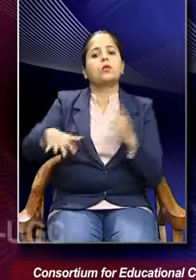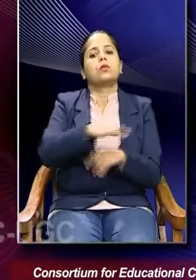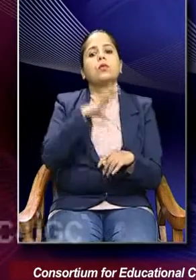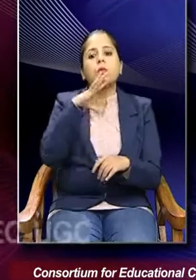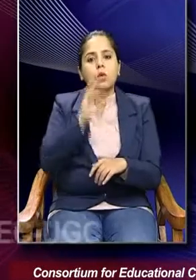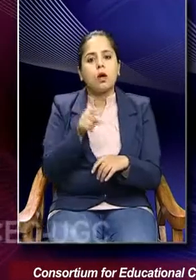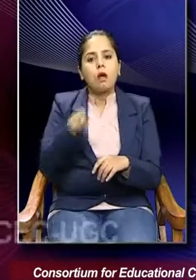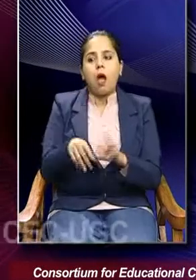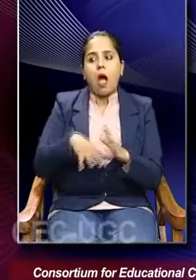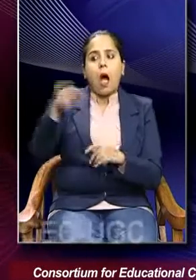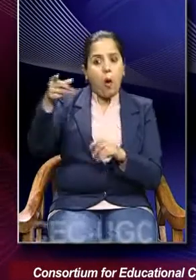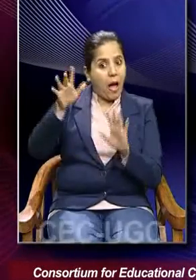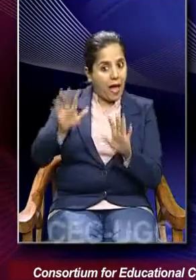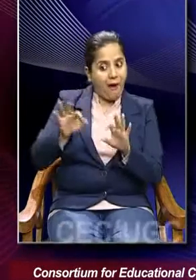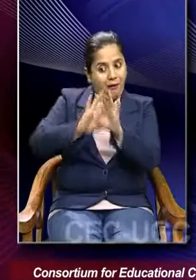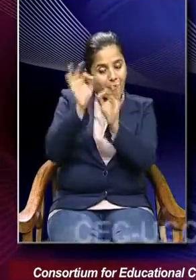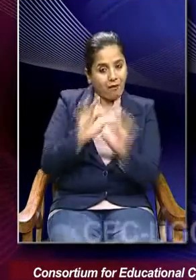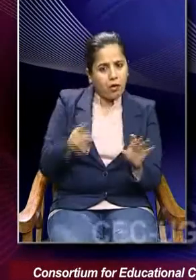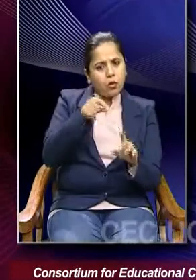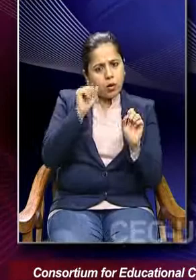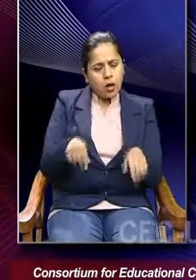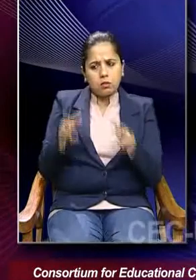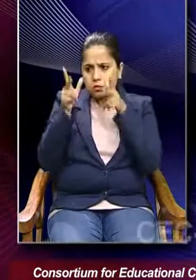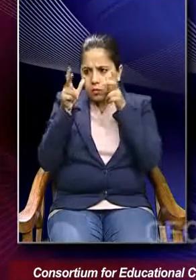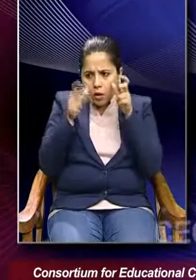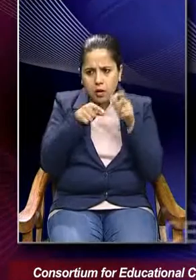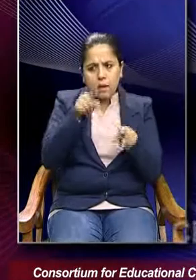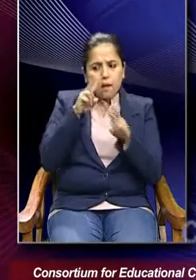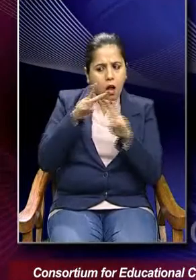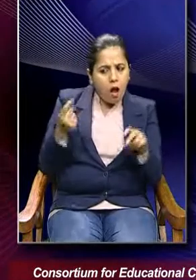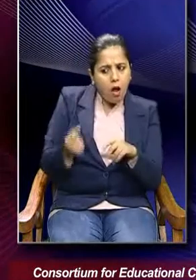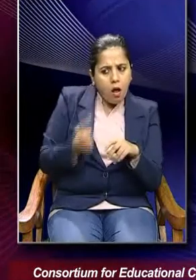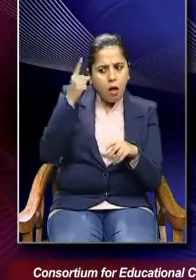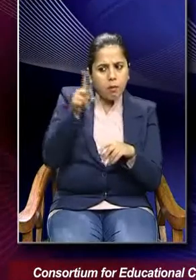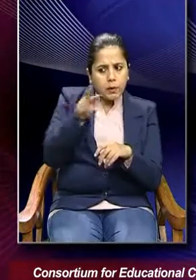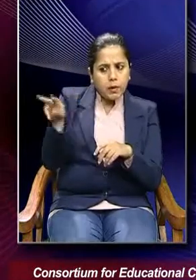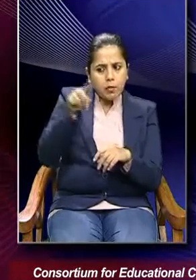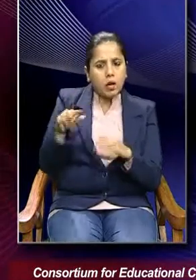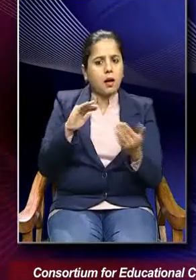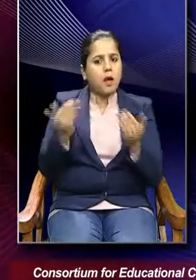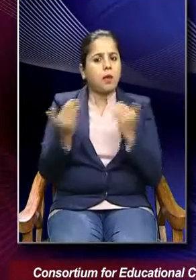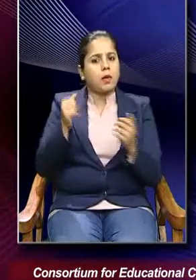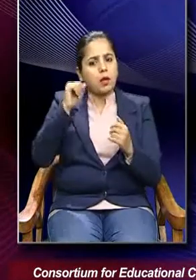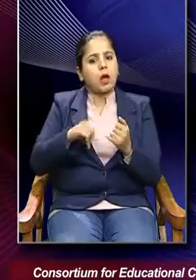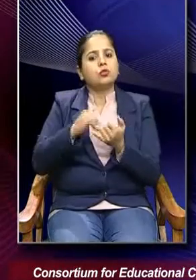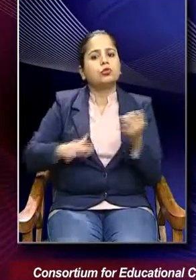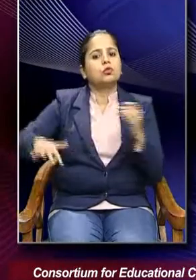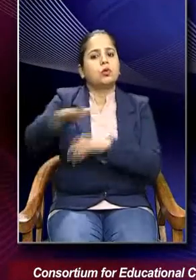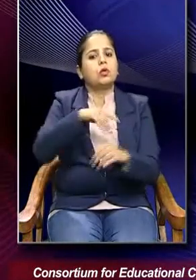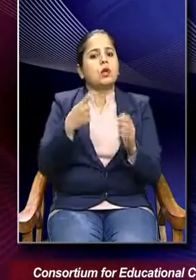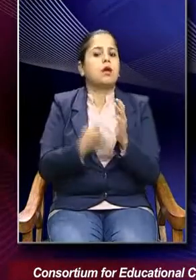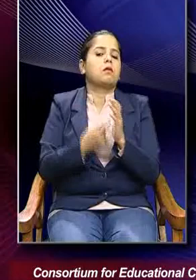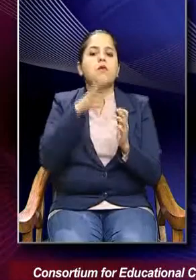is out there. You can observe, classify, and compare social reality.